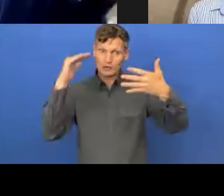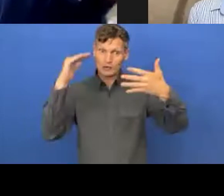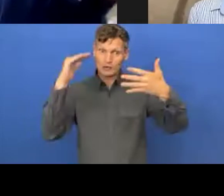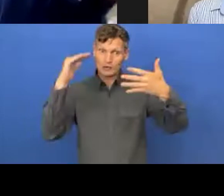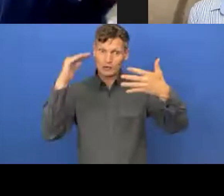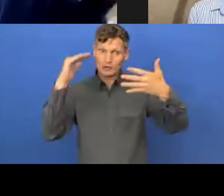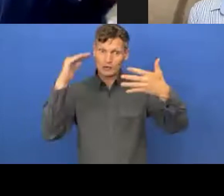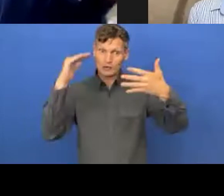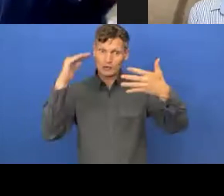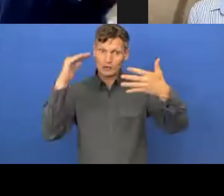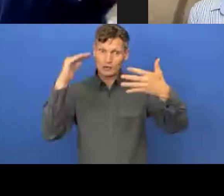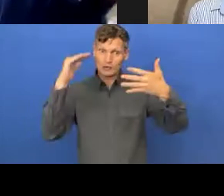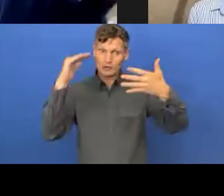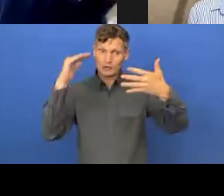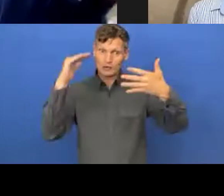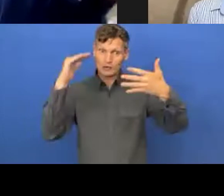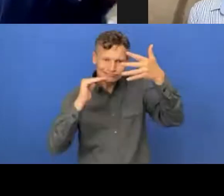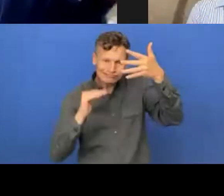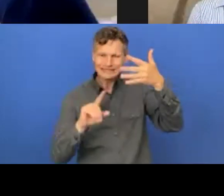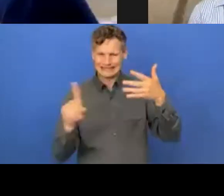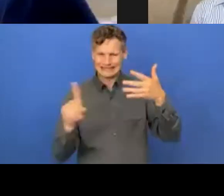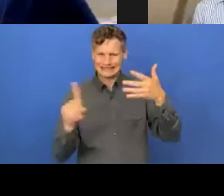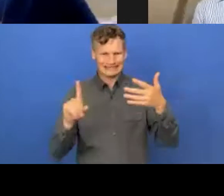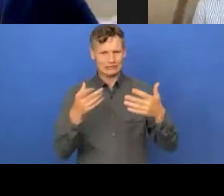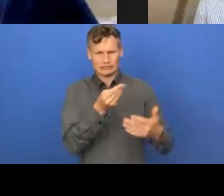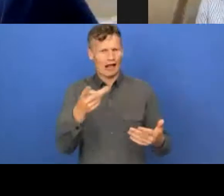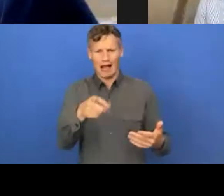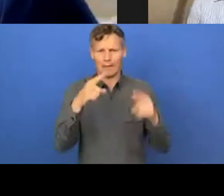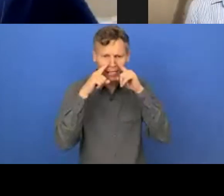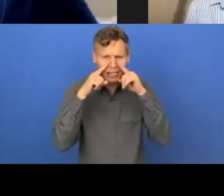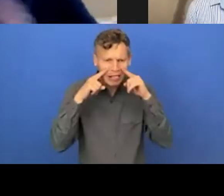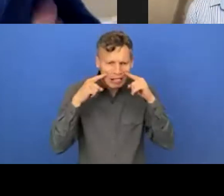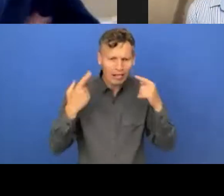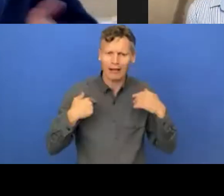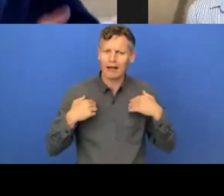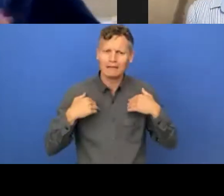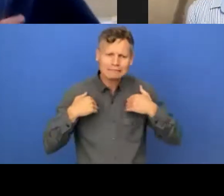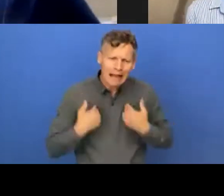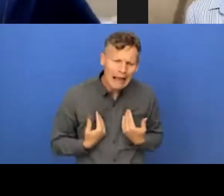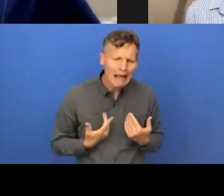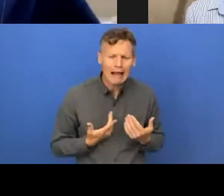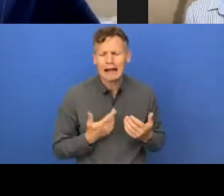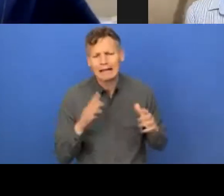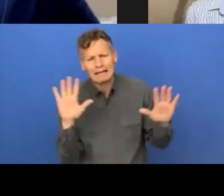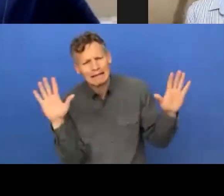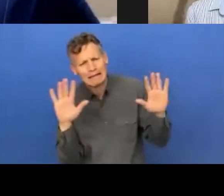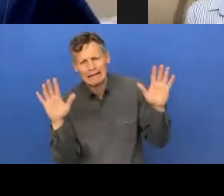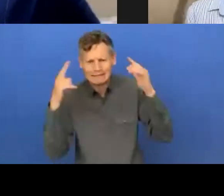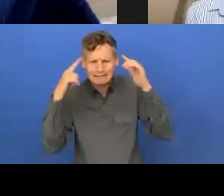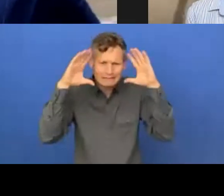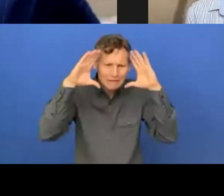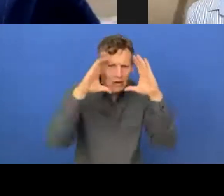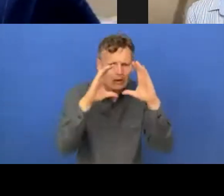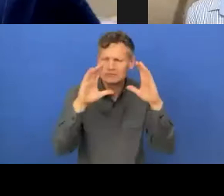really prolonged periods of time, and we needed to have lots of breaks and so on. And all of that has implications